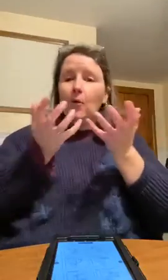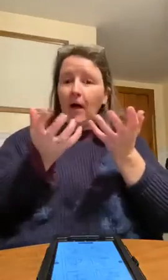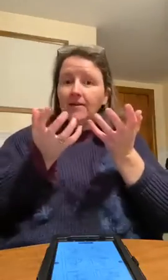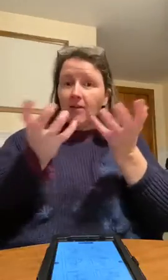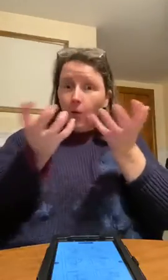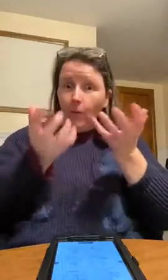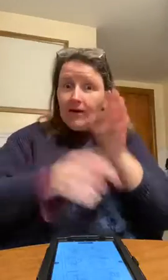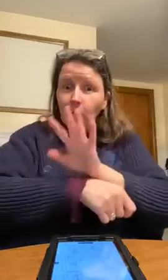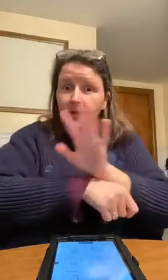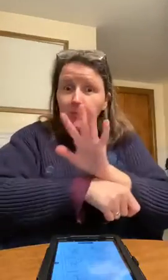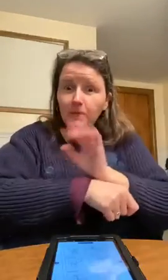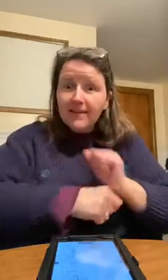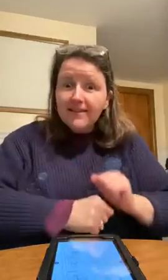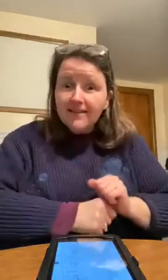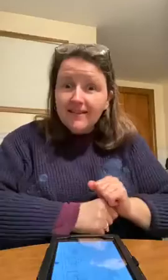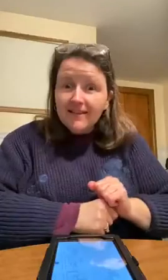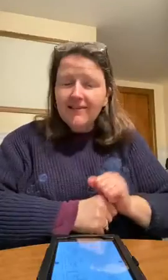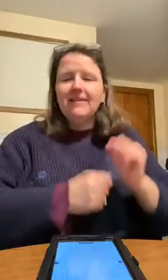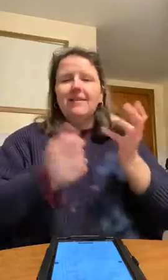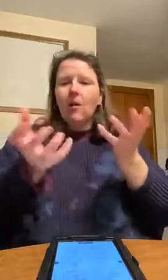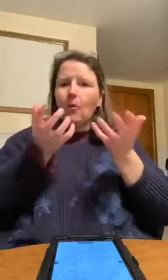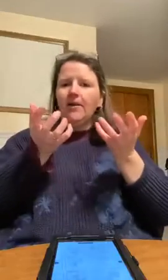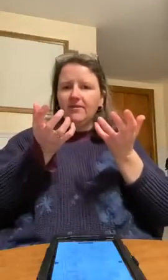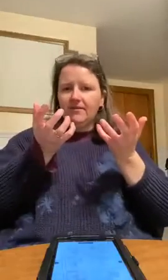Want. Want to go to the movies? Want.